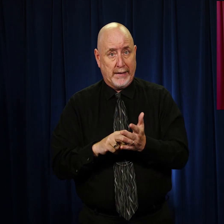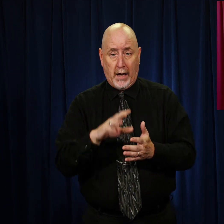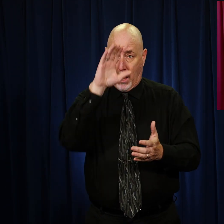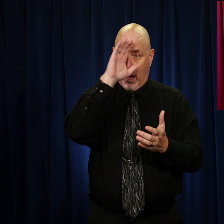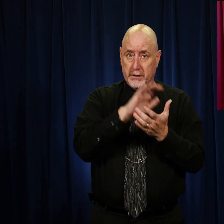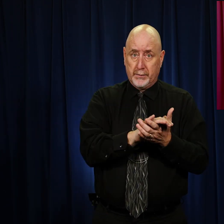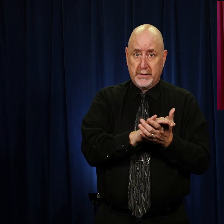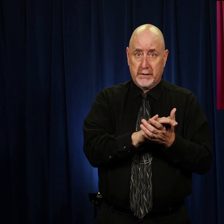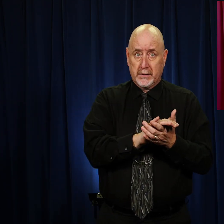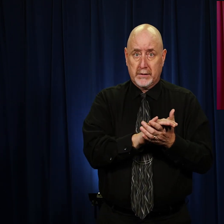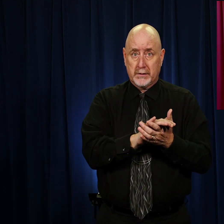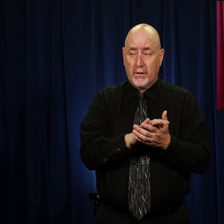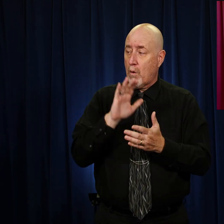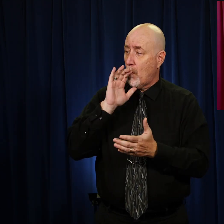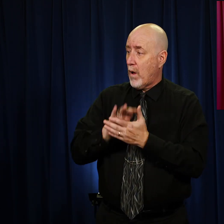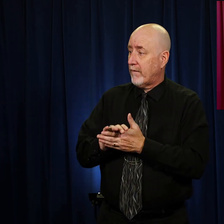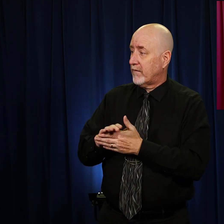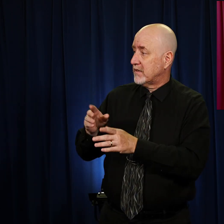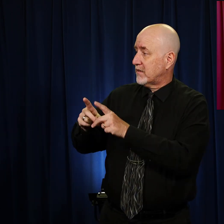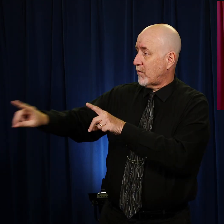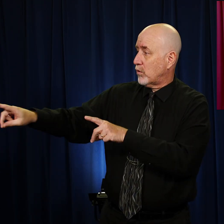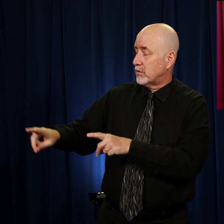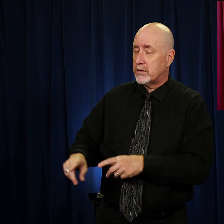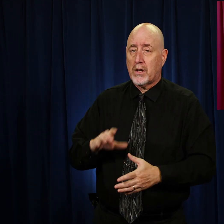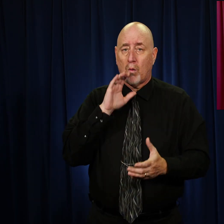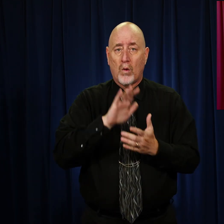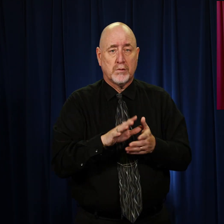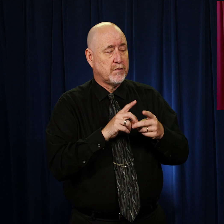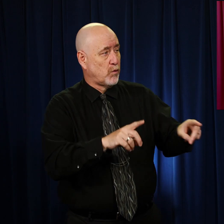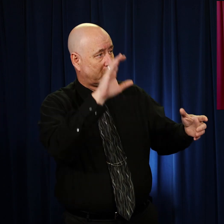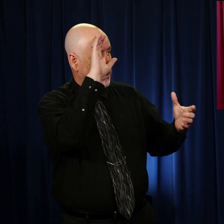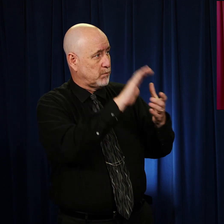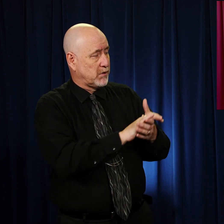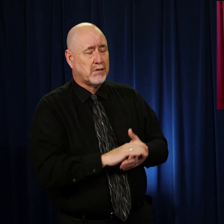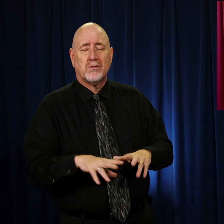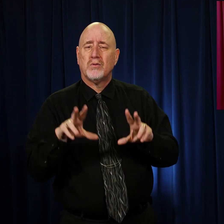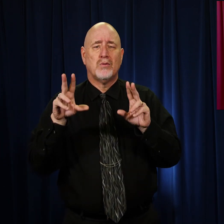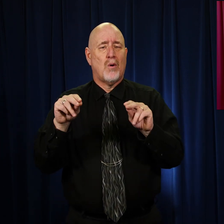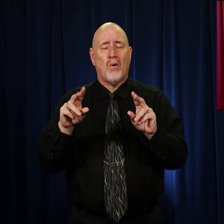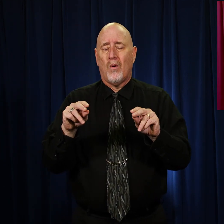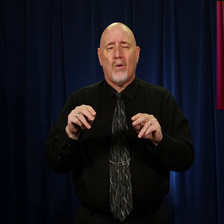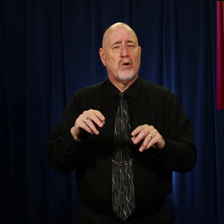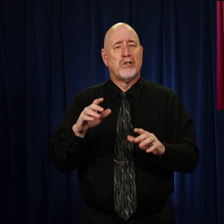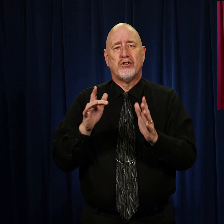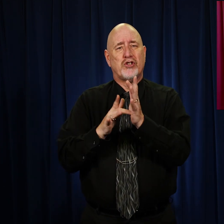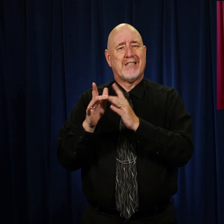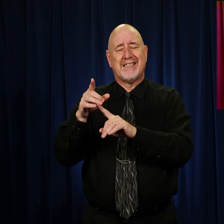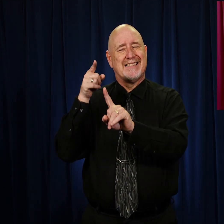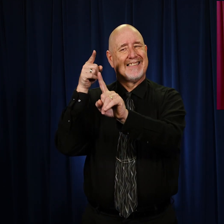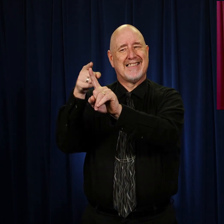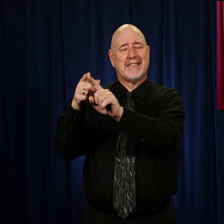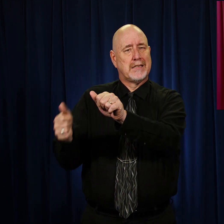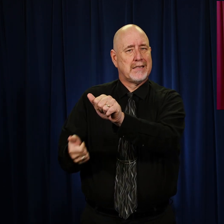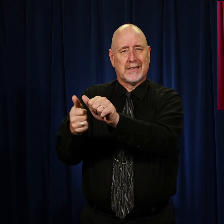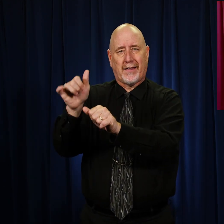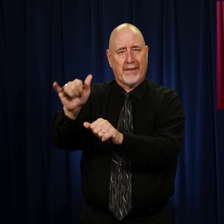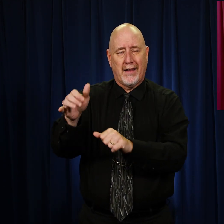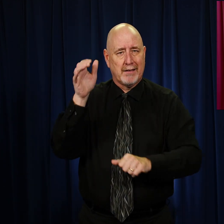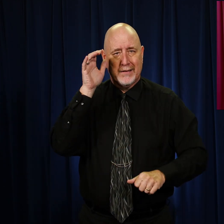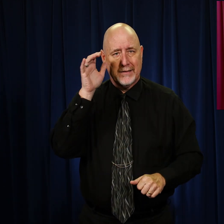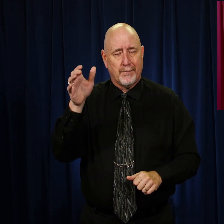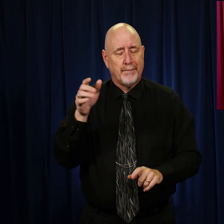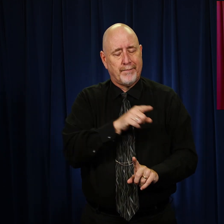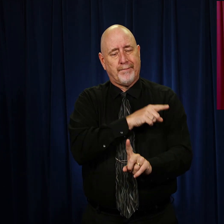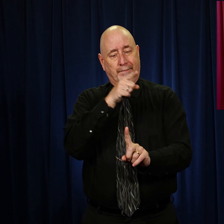that husbands should be putting away their wives and wives husbands? No. Jesus is not pursuing that line of thought. He's going to talk